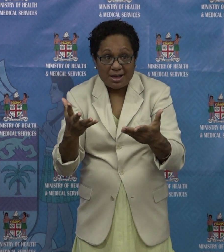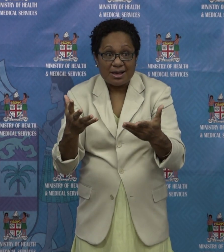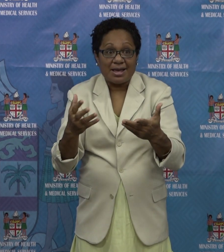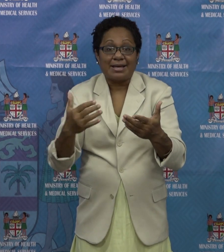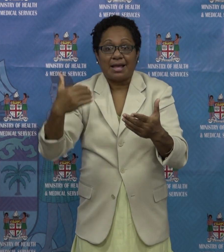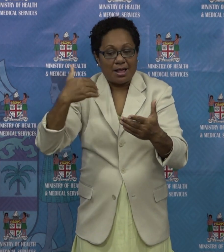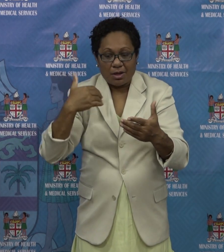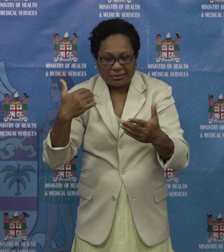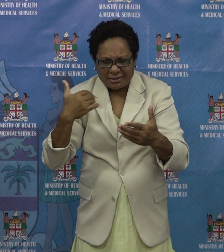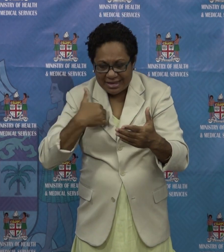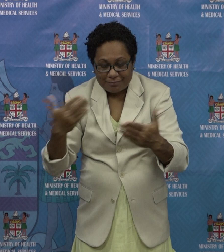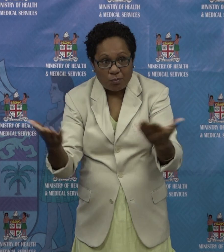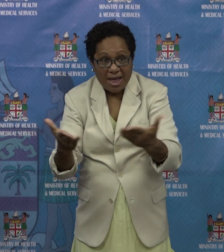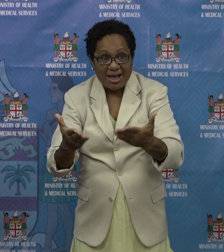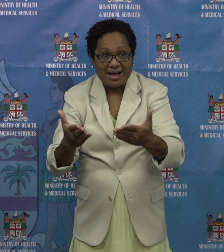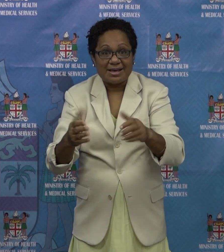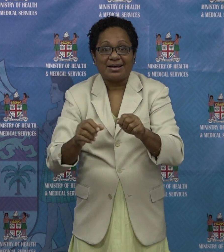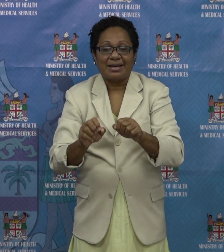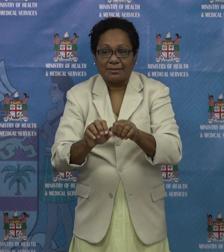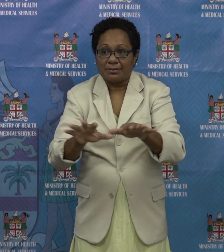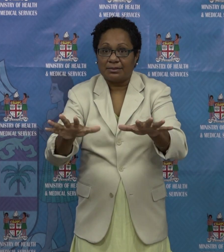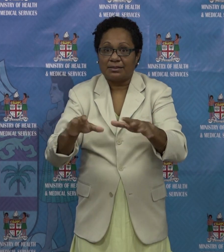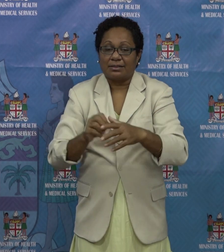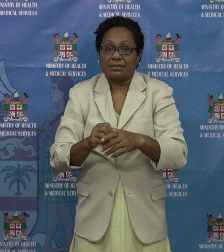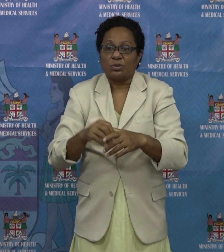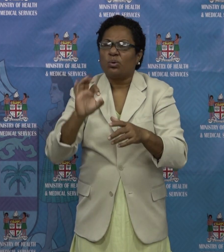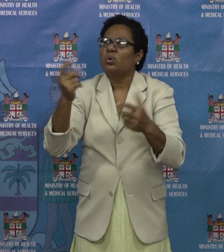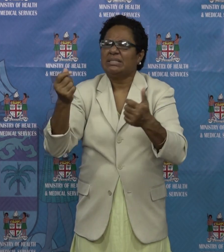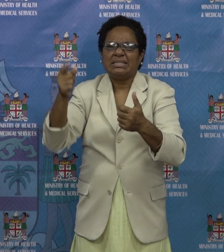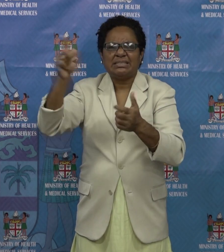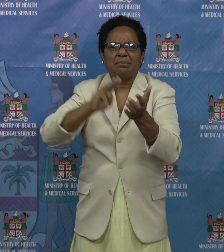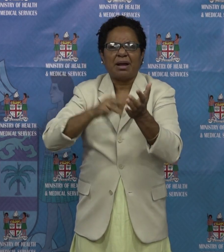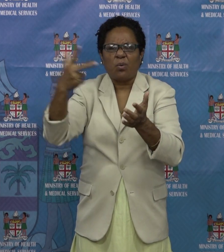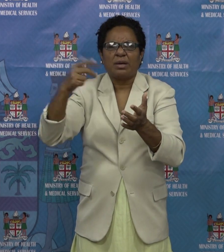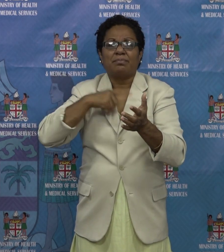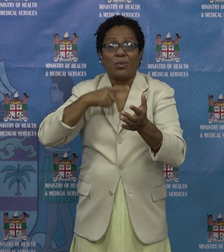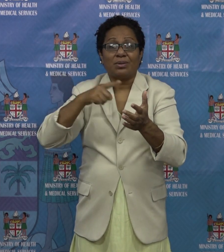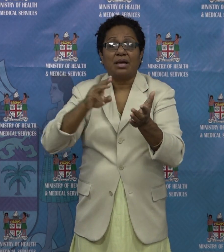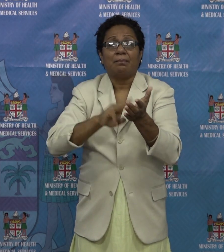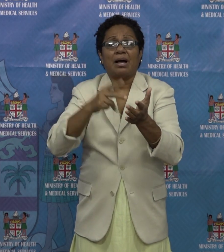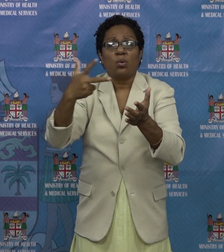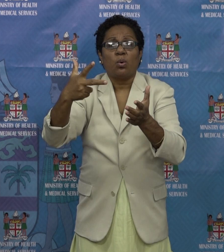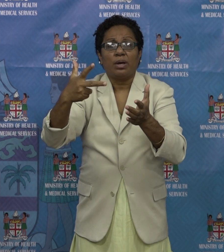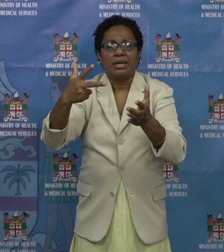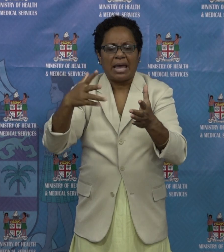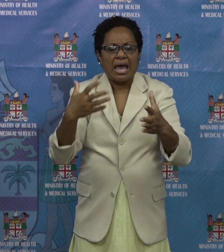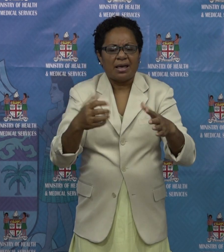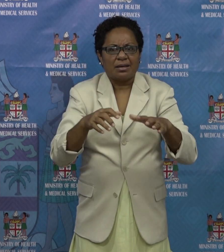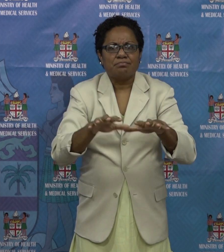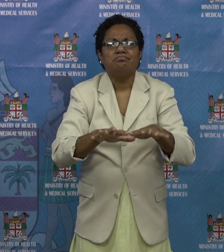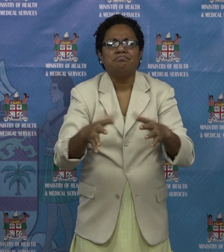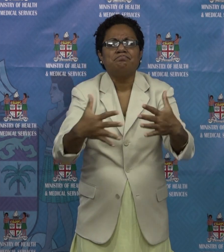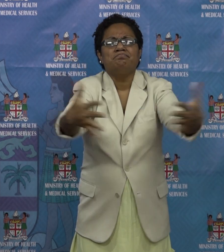Now, mapping out the spread of disease within Makoni is not easy because geographically Makoni links to many other